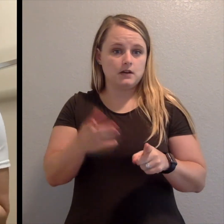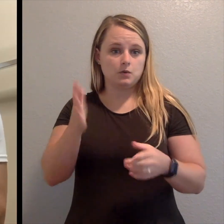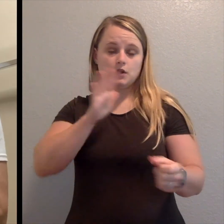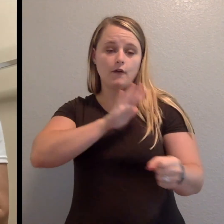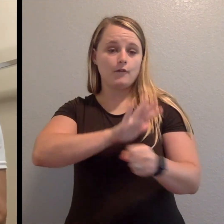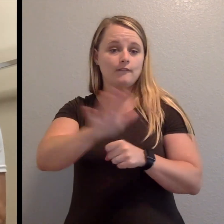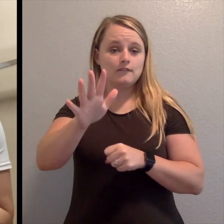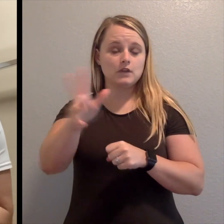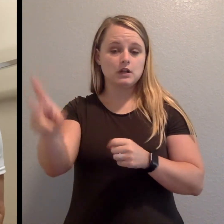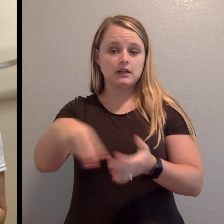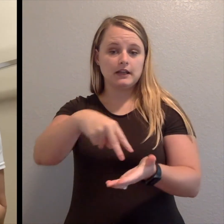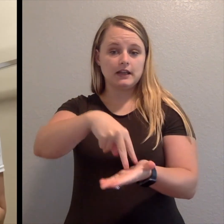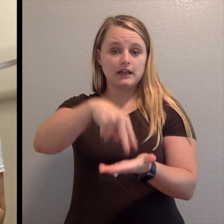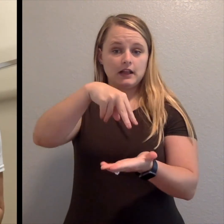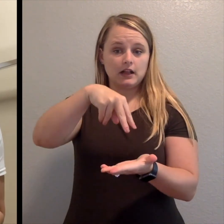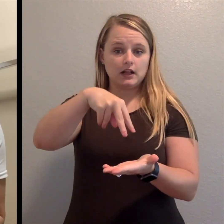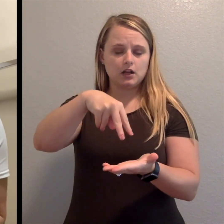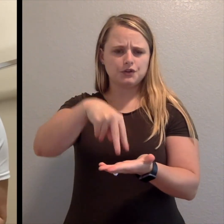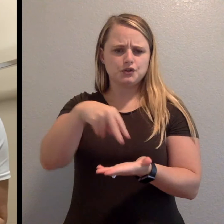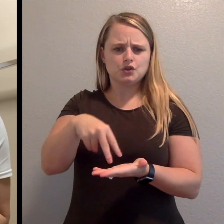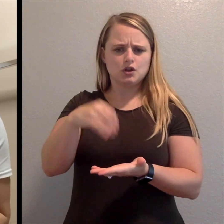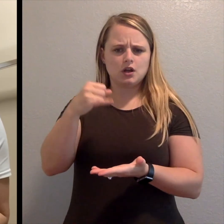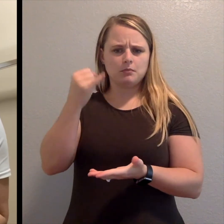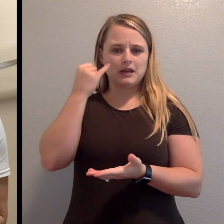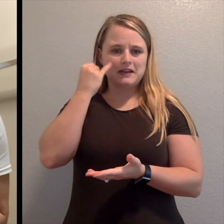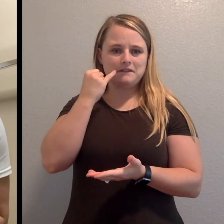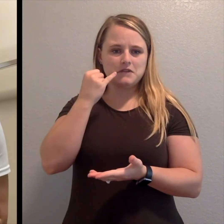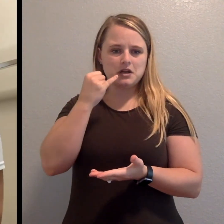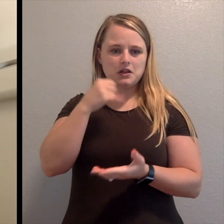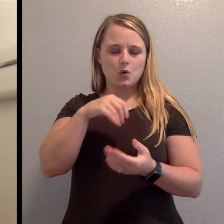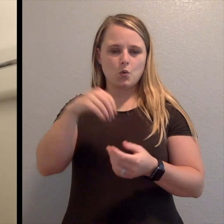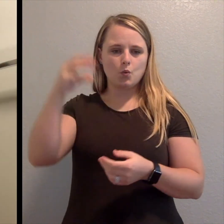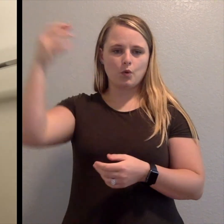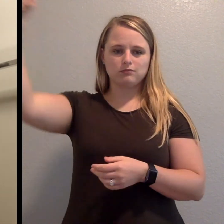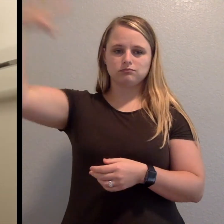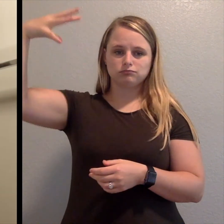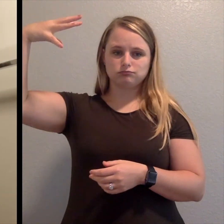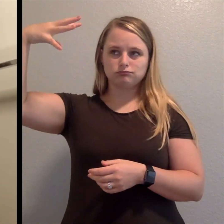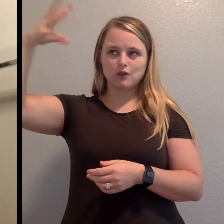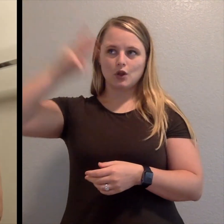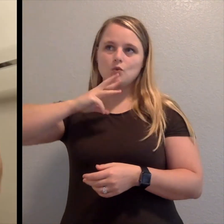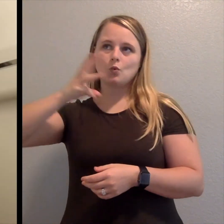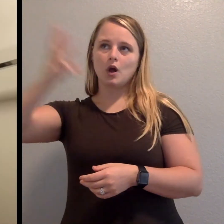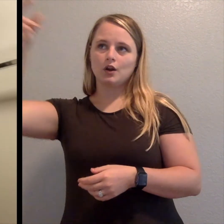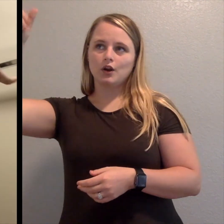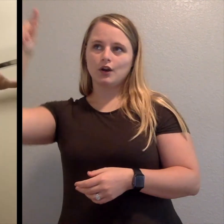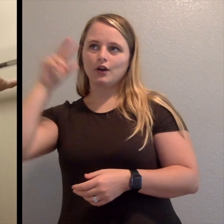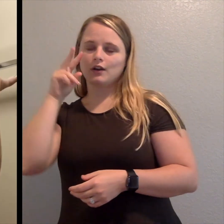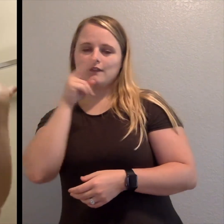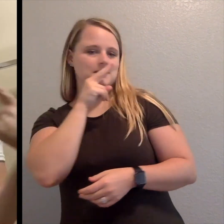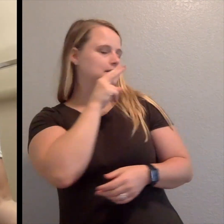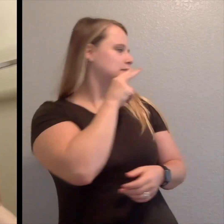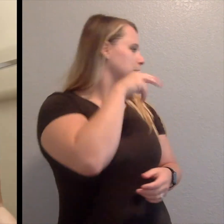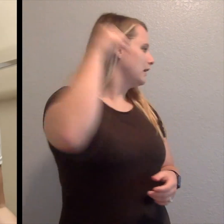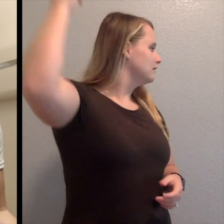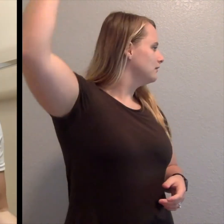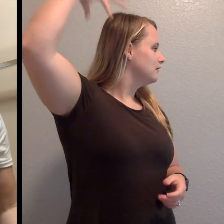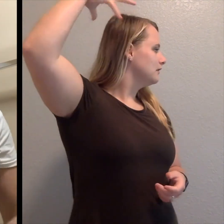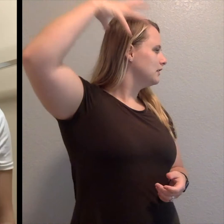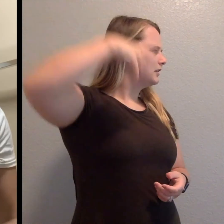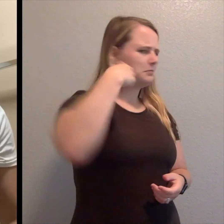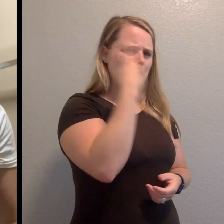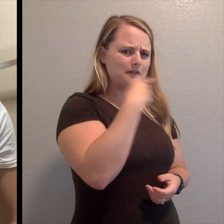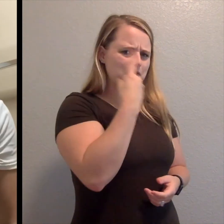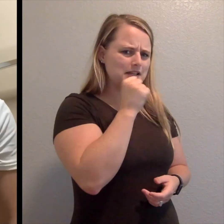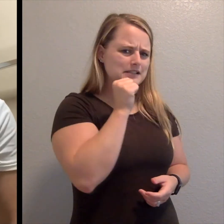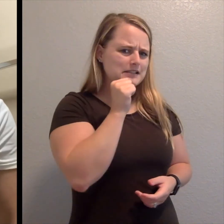got in the shower fully and I stood up and I figured out that if I faced away, and washed my hair this way, then I didn't have to put my face